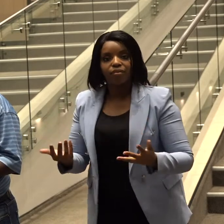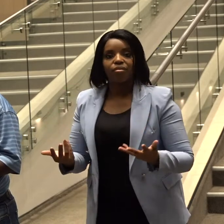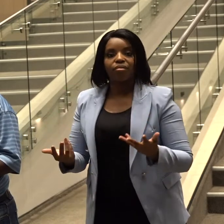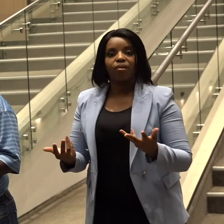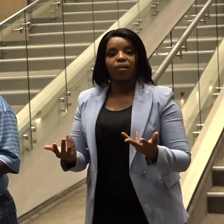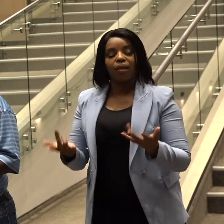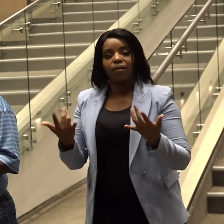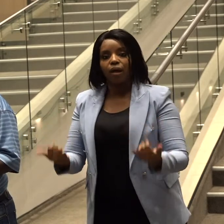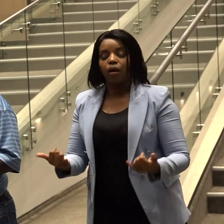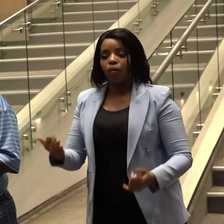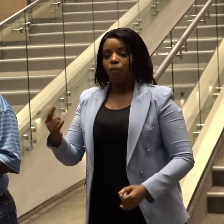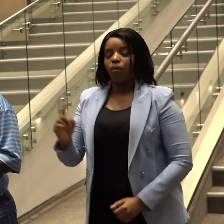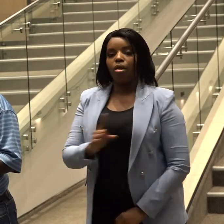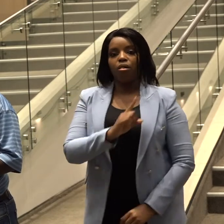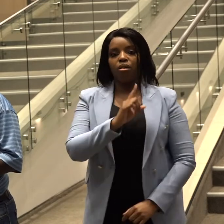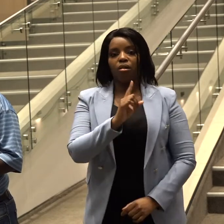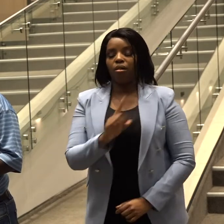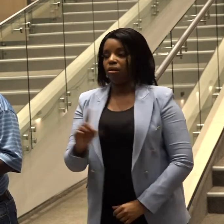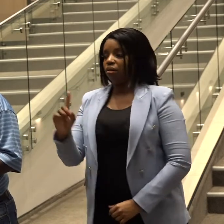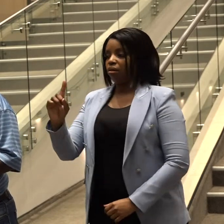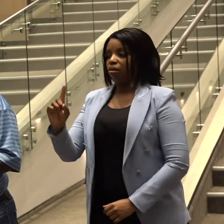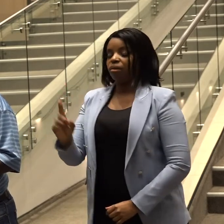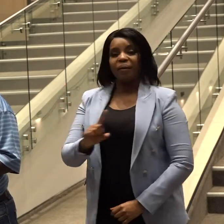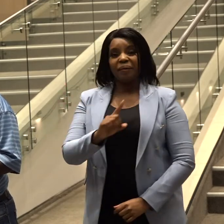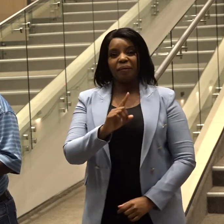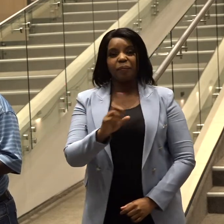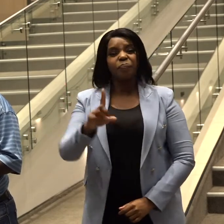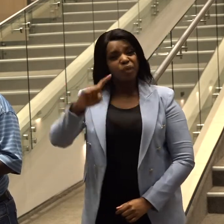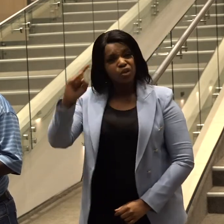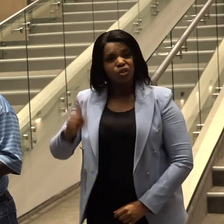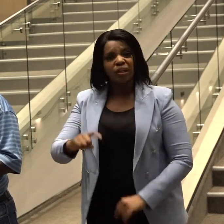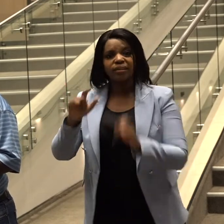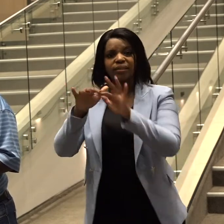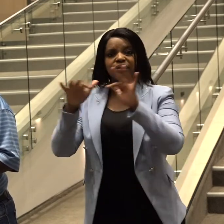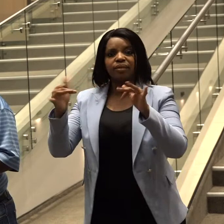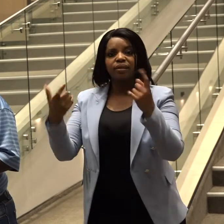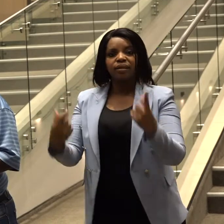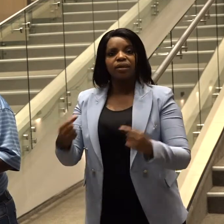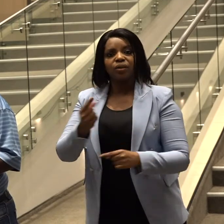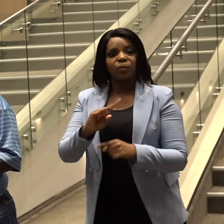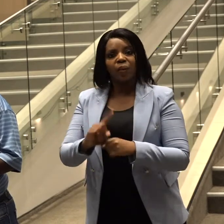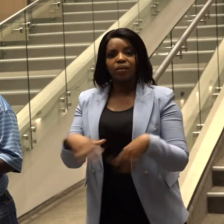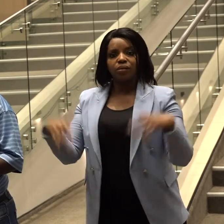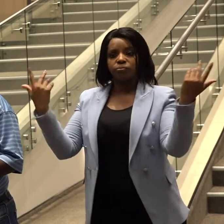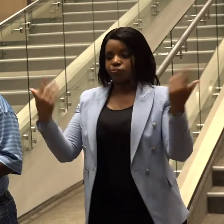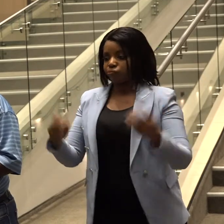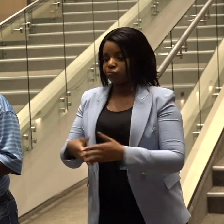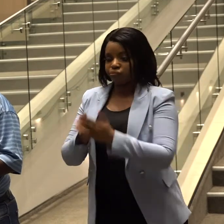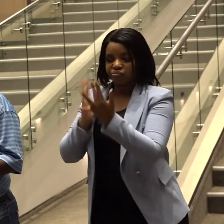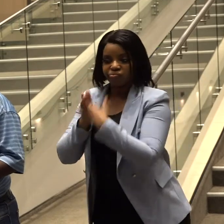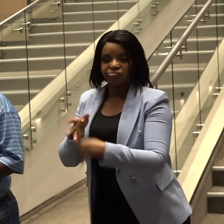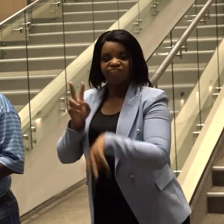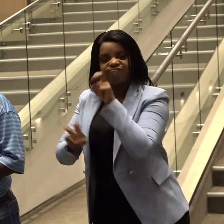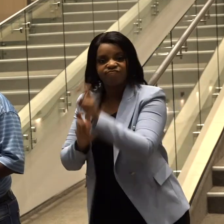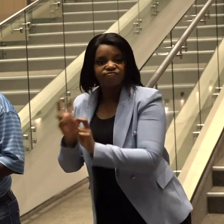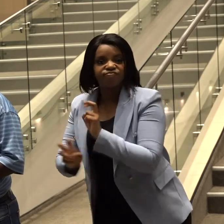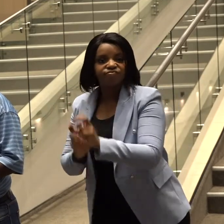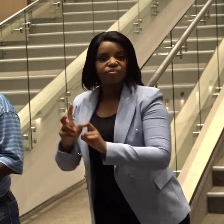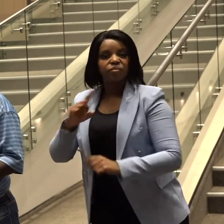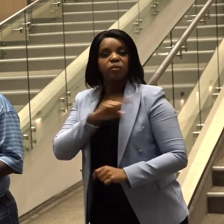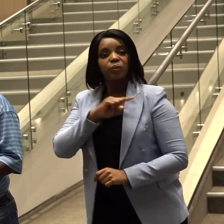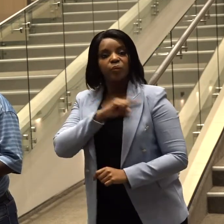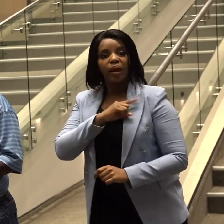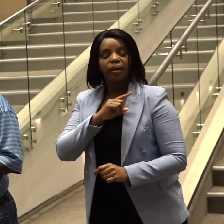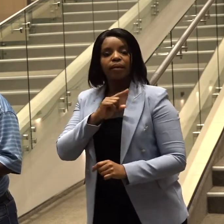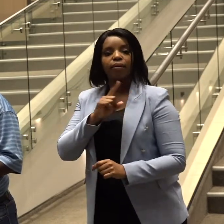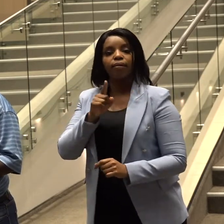idly then we should agree again they result in vandalizing everything because of you know now